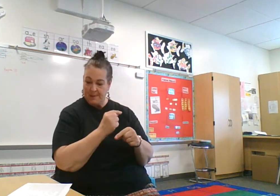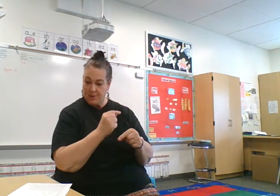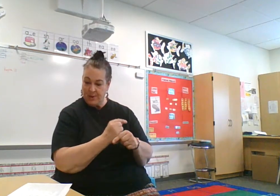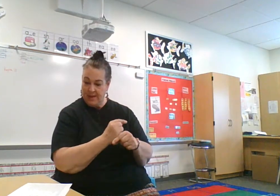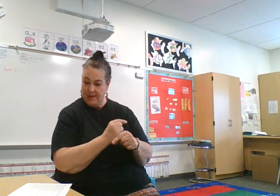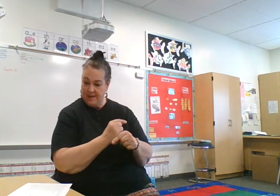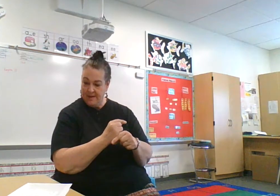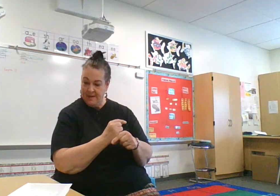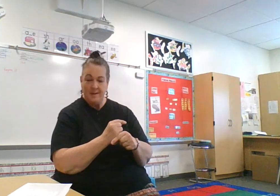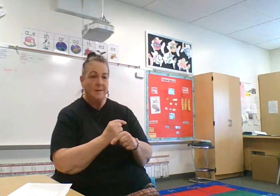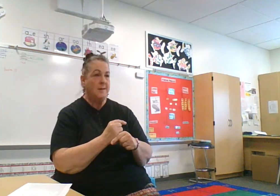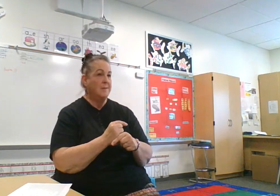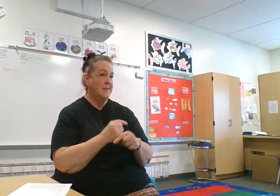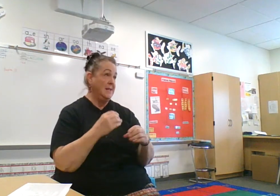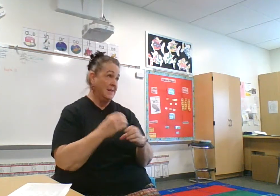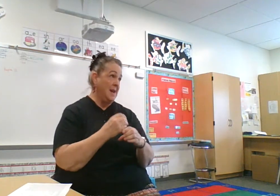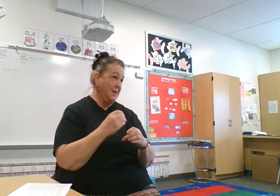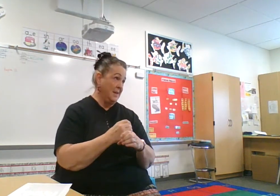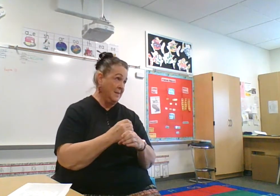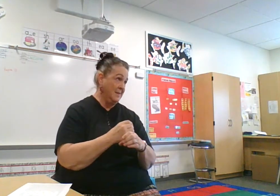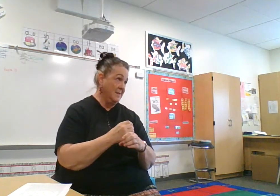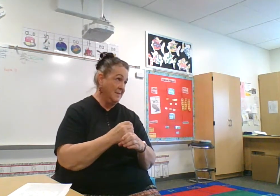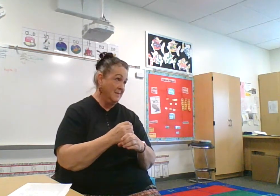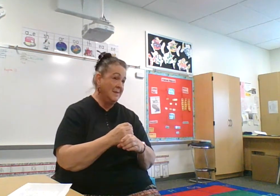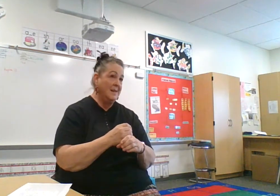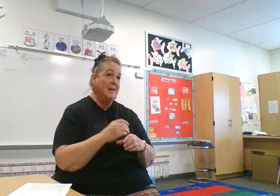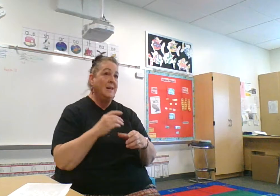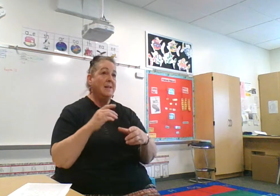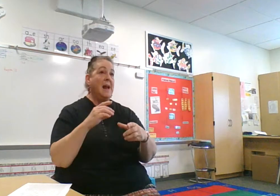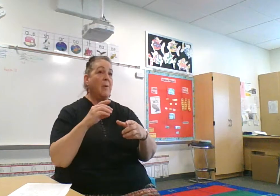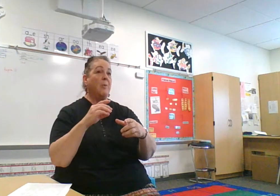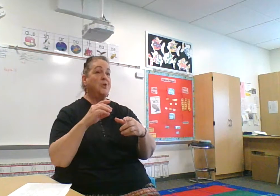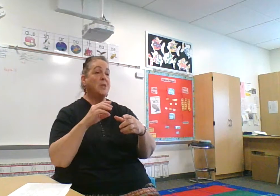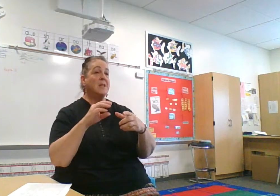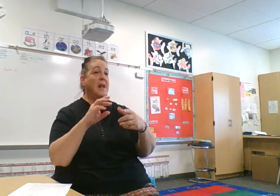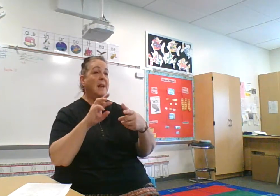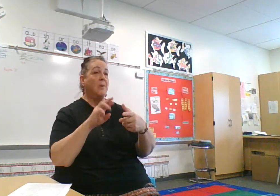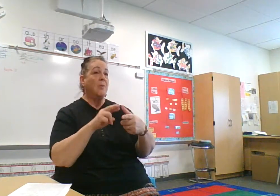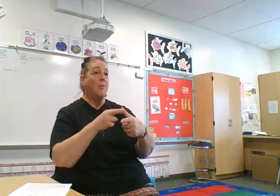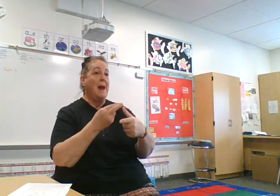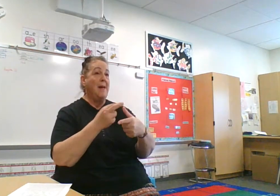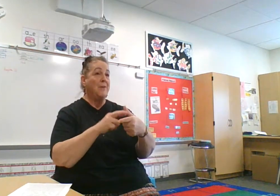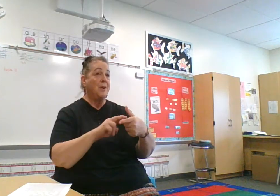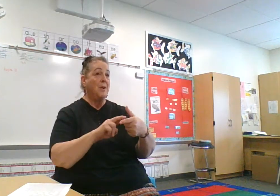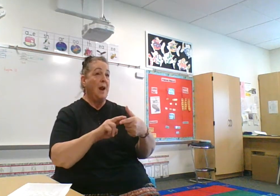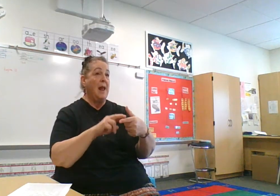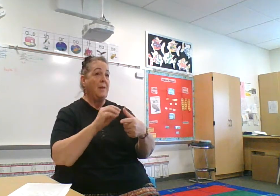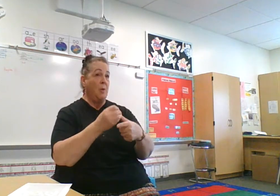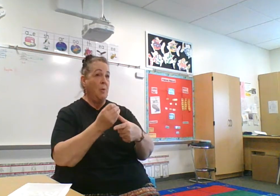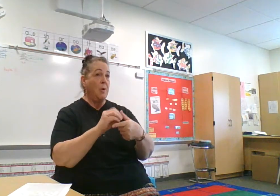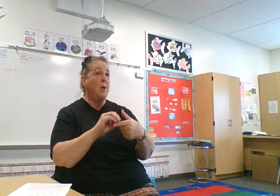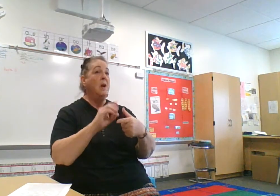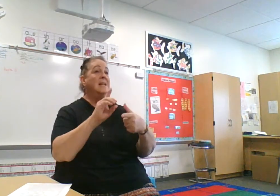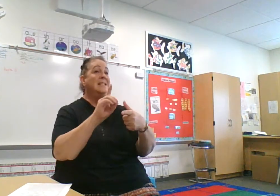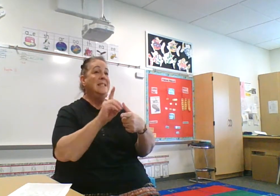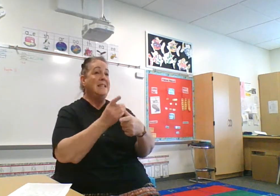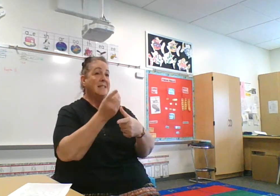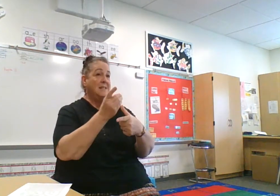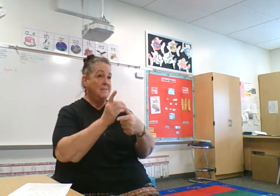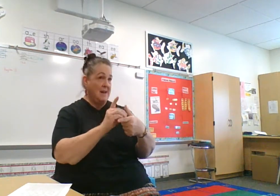geometry. C is calculus. Now, just like rather and or, D is